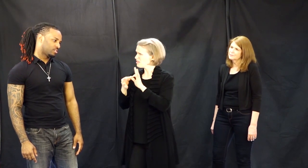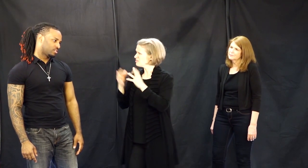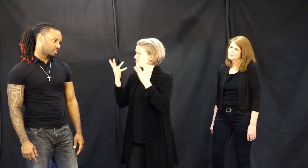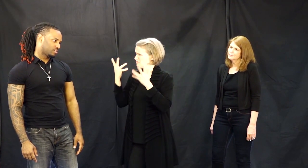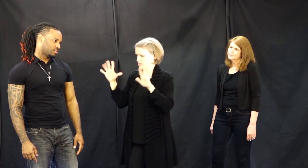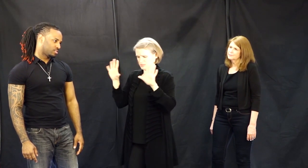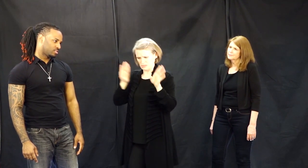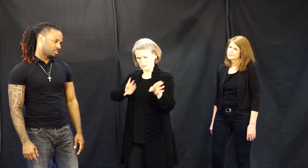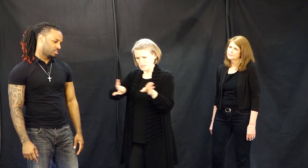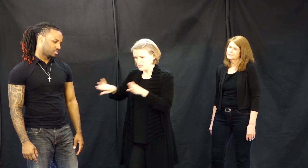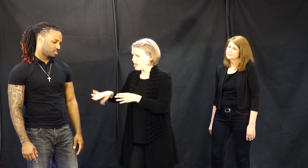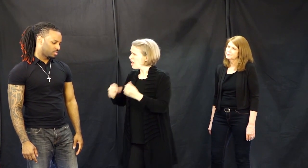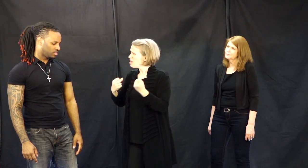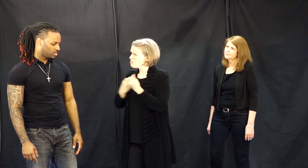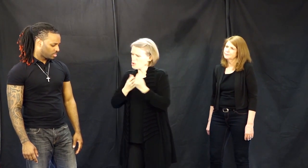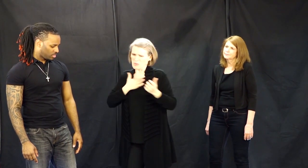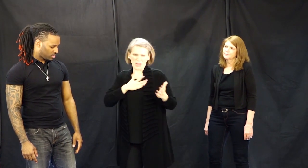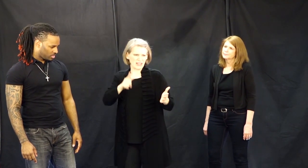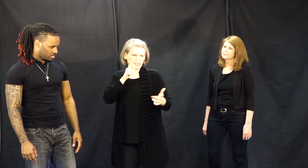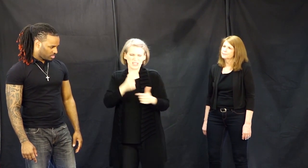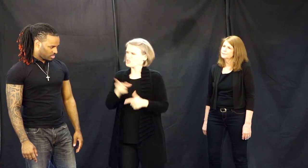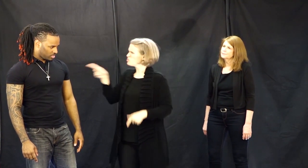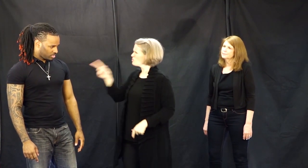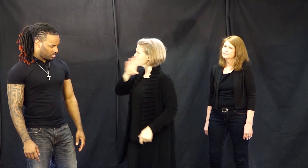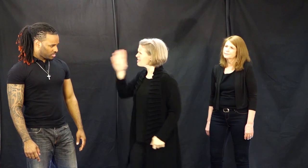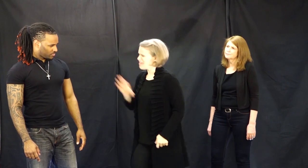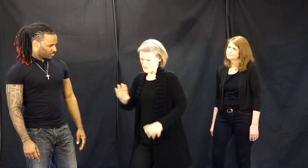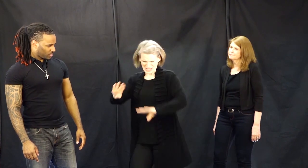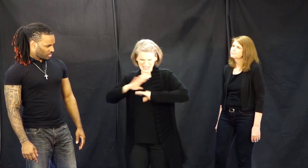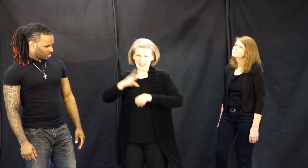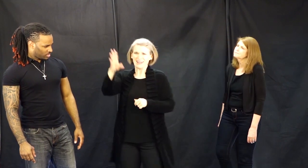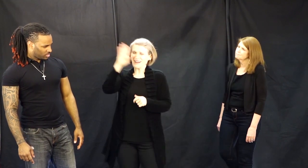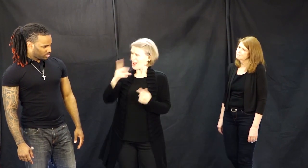I'm standing at her side. You can never be satisfied. God, I hope you're satisfied.